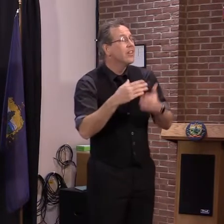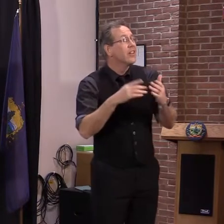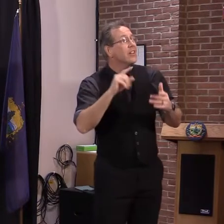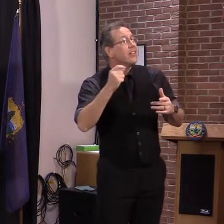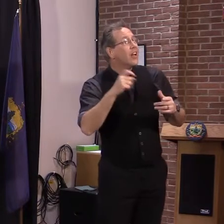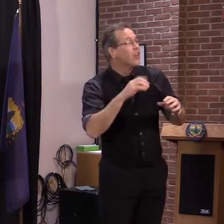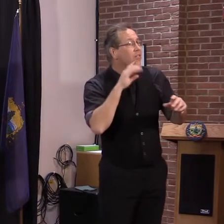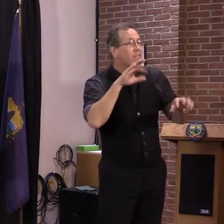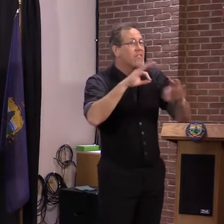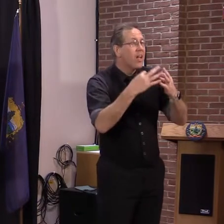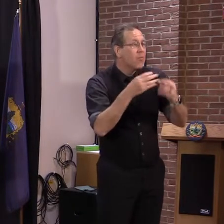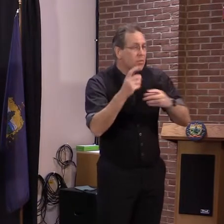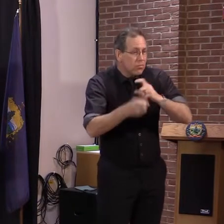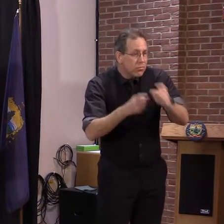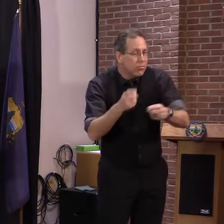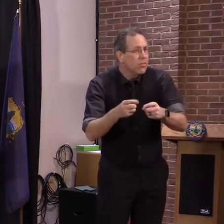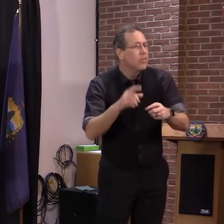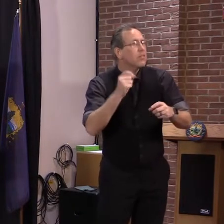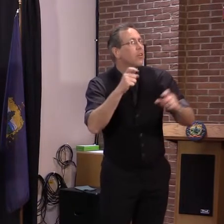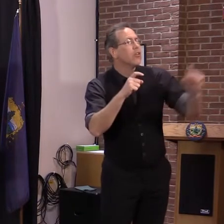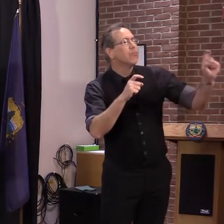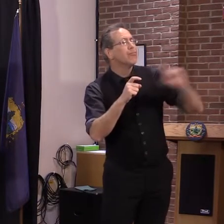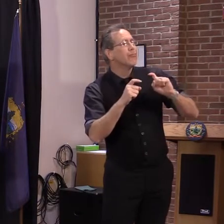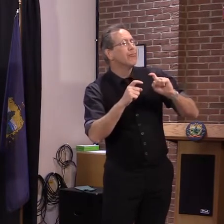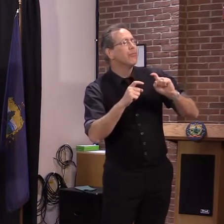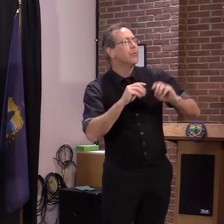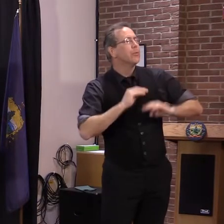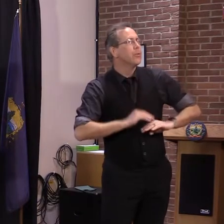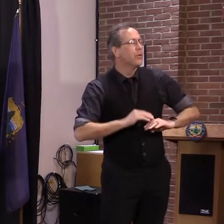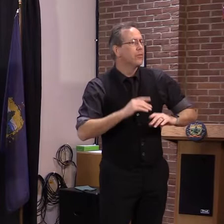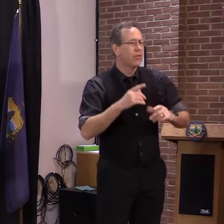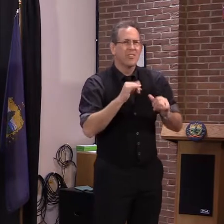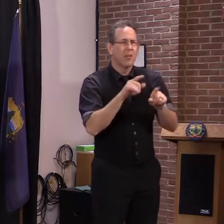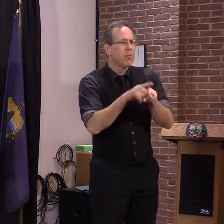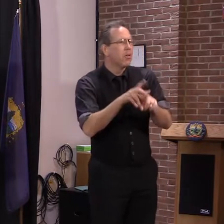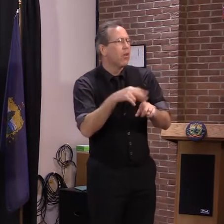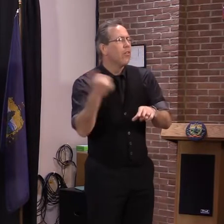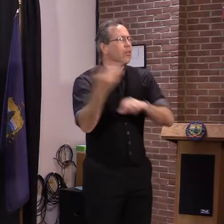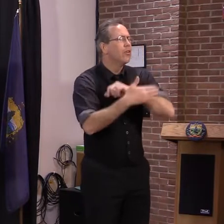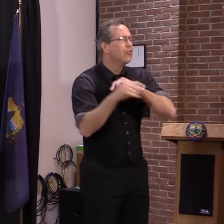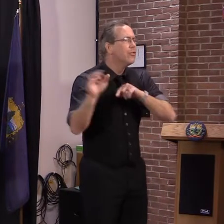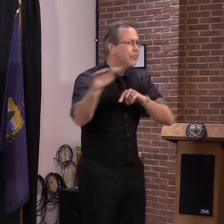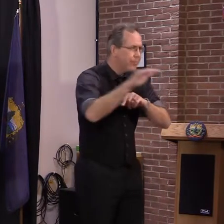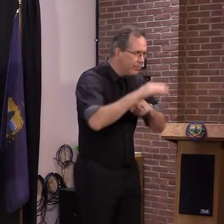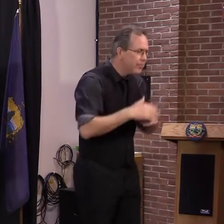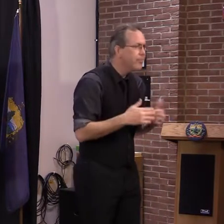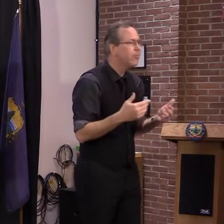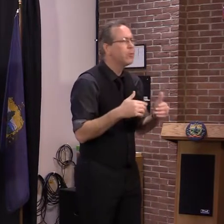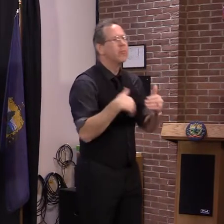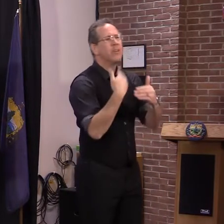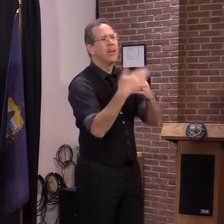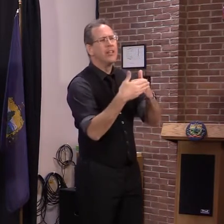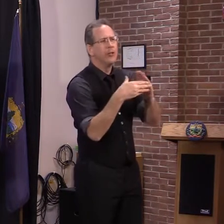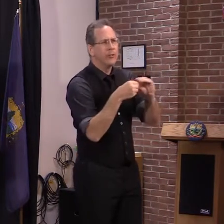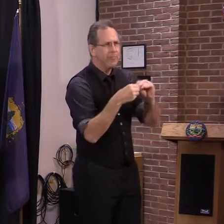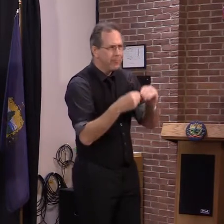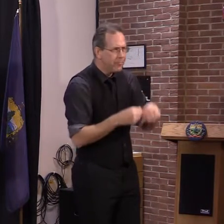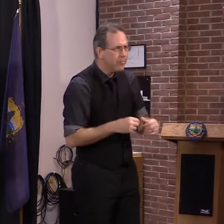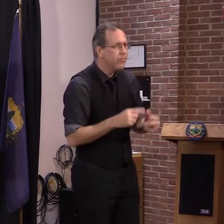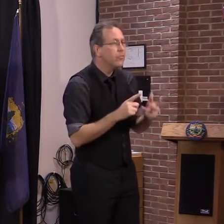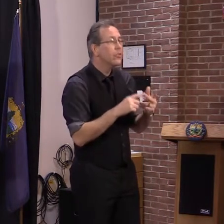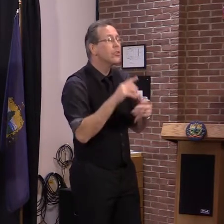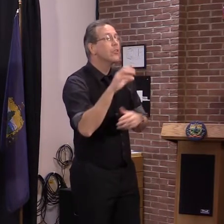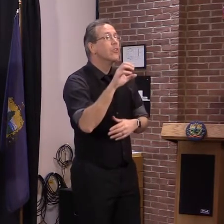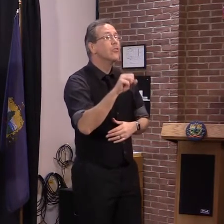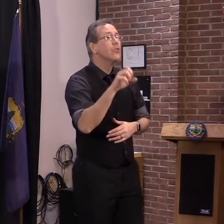country. Third, the governor proposes increasing the existing thresholds on Vermont's Social Security income